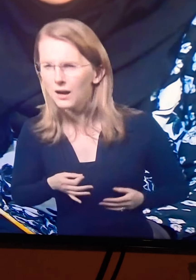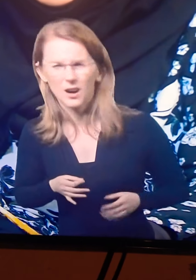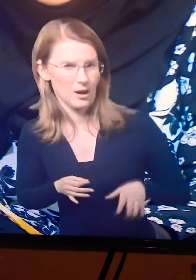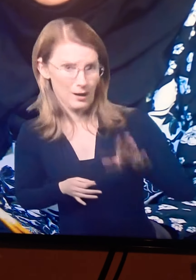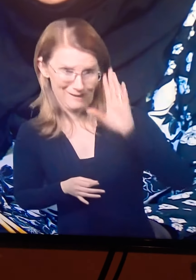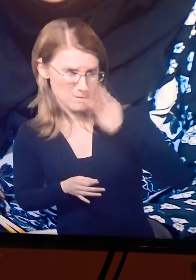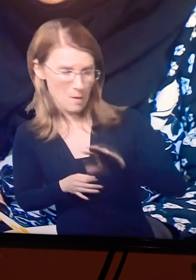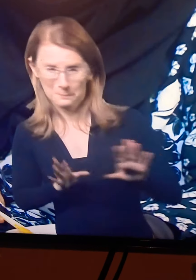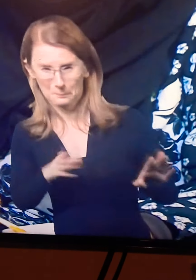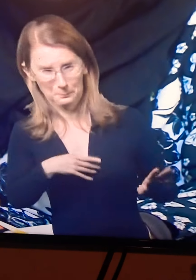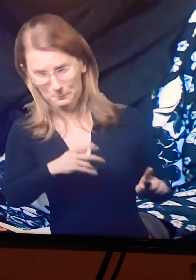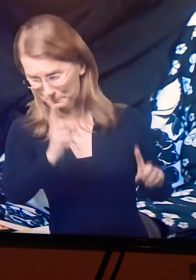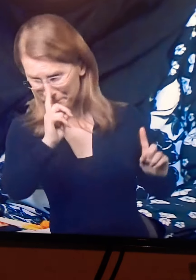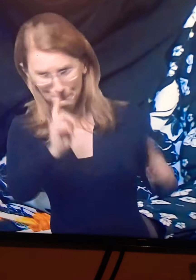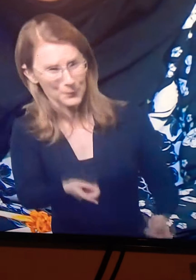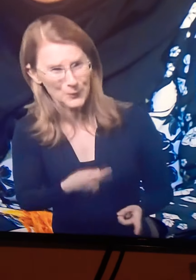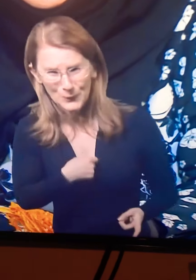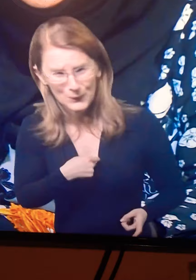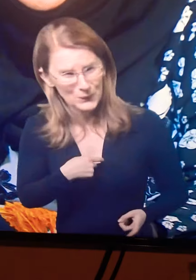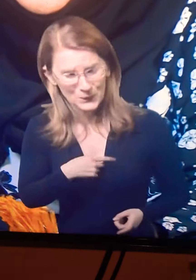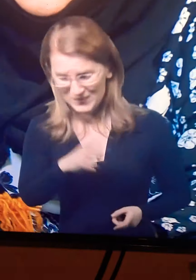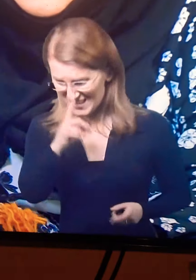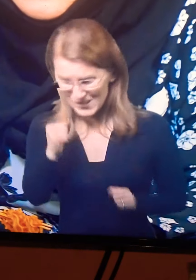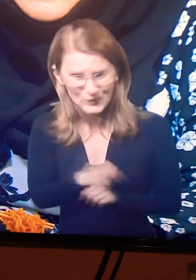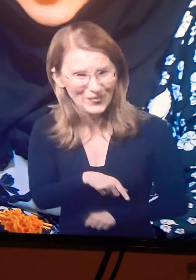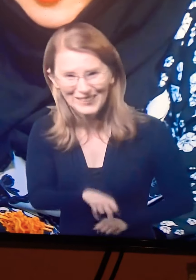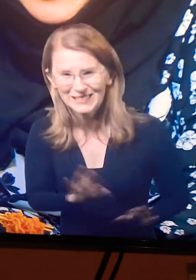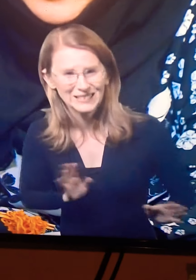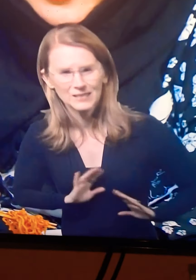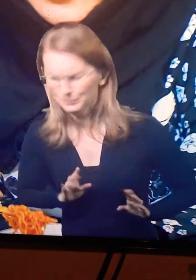No, I can't do this. I can't do this. I can't do it.